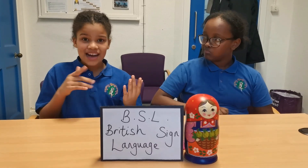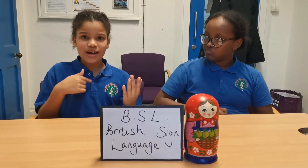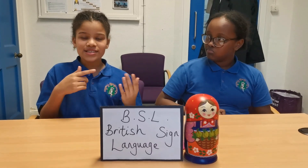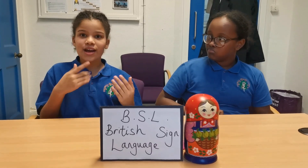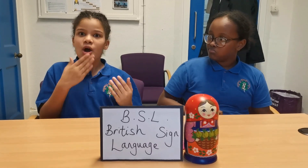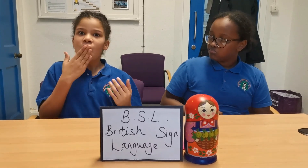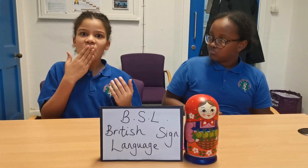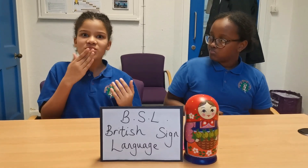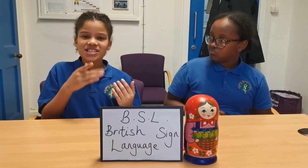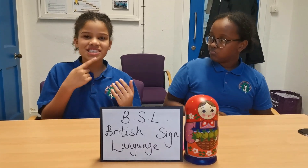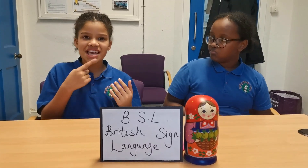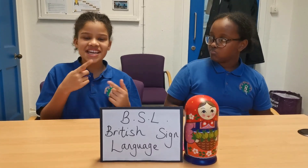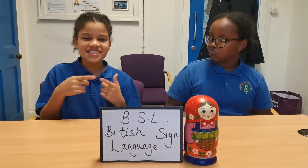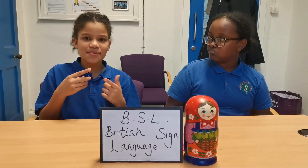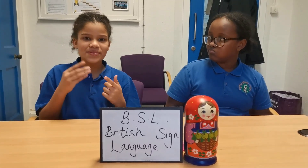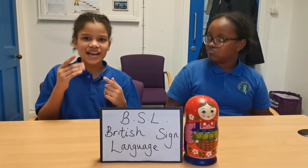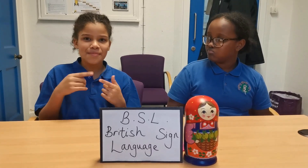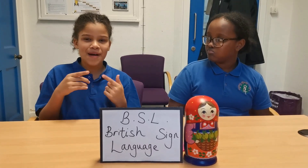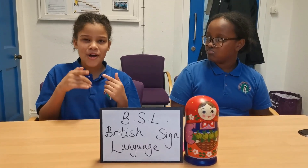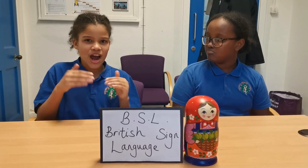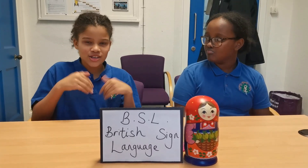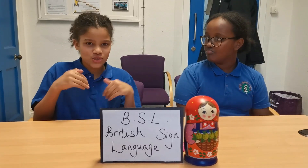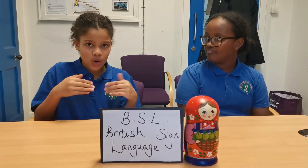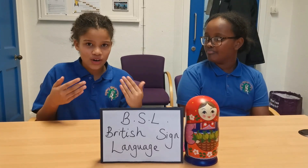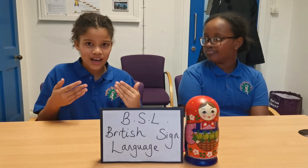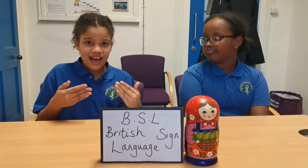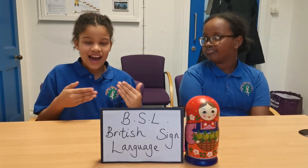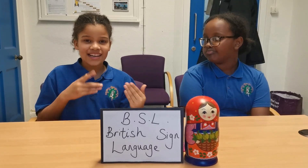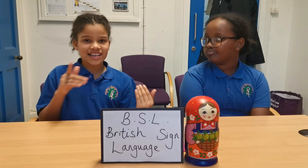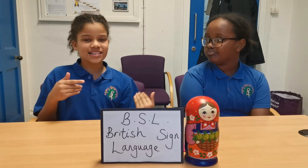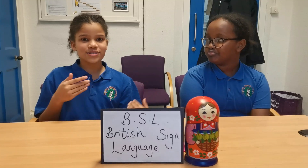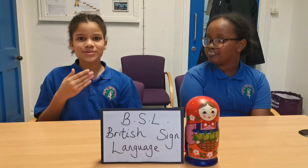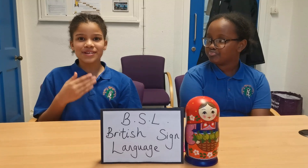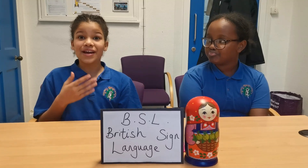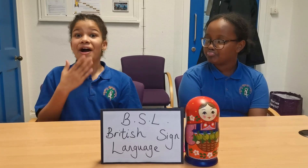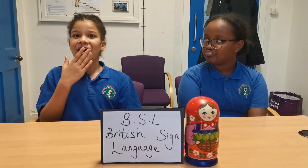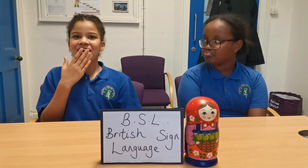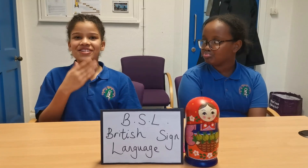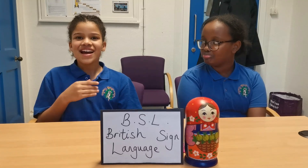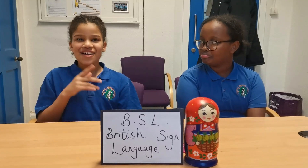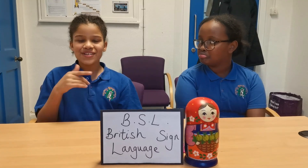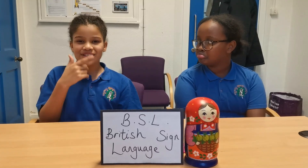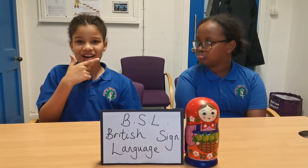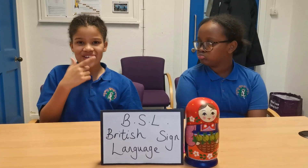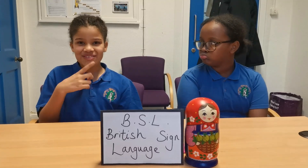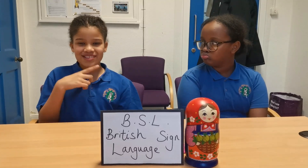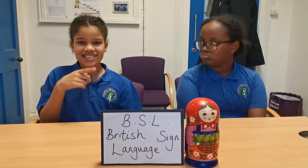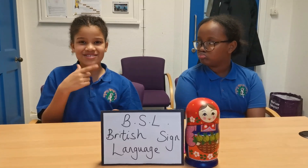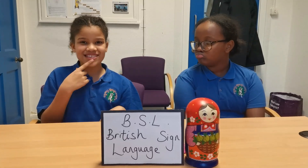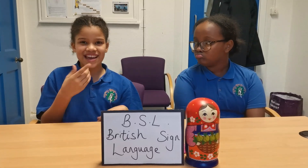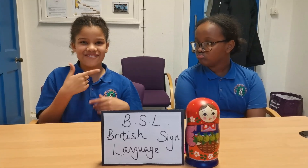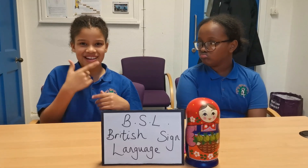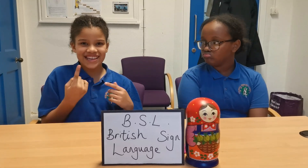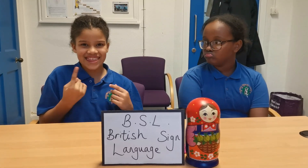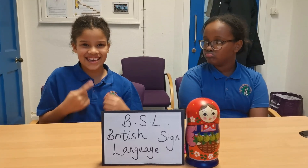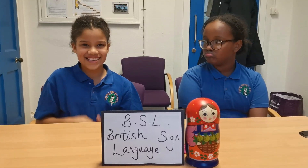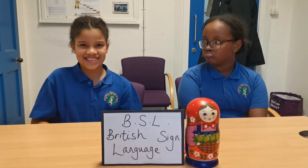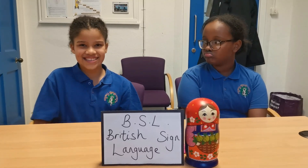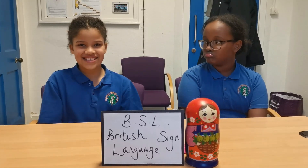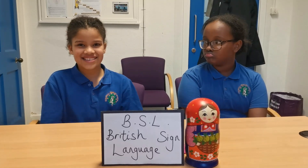I was like, "Oh, she's saying something about her dog," and we were like, "Oh," and we were laughing because she was saying funny things. So